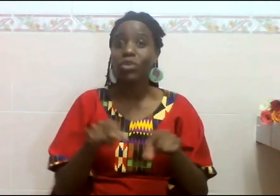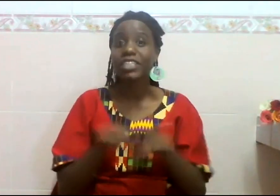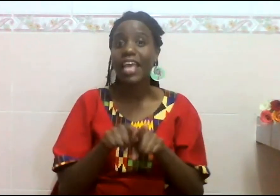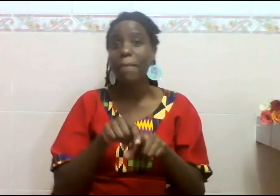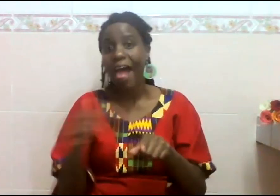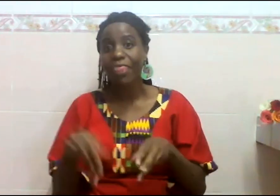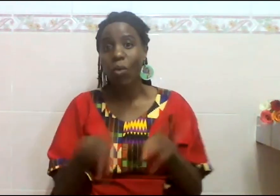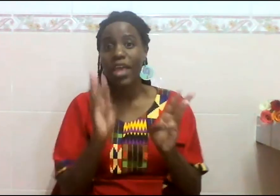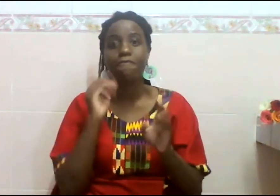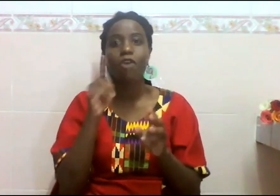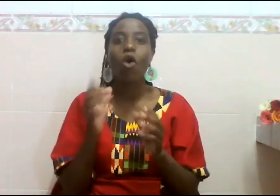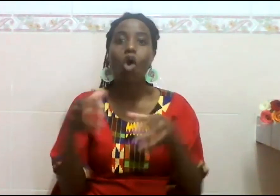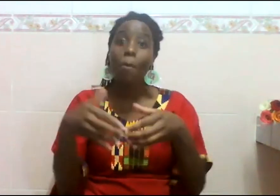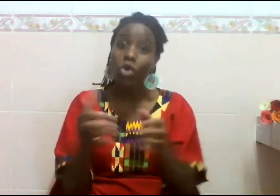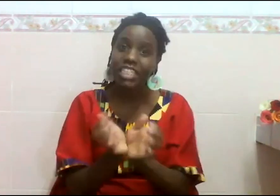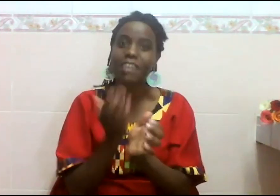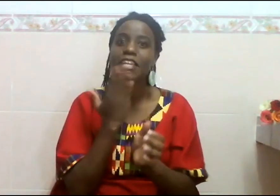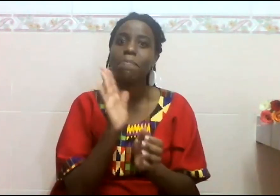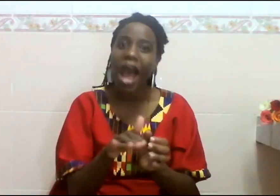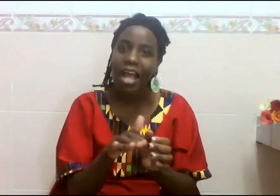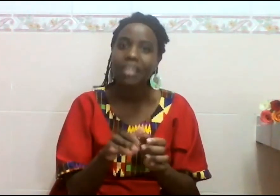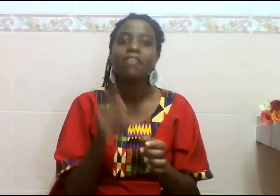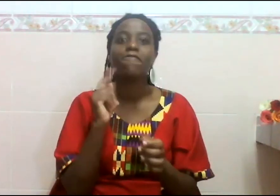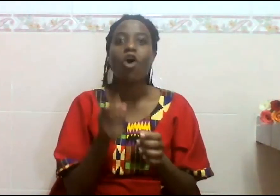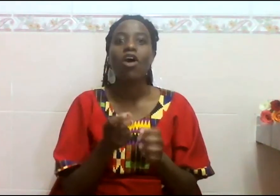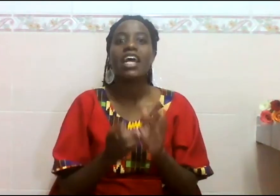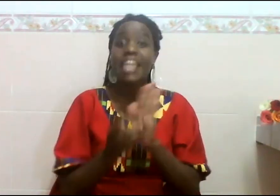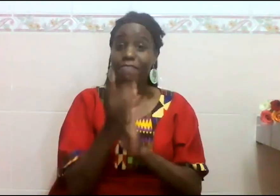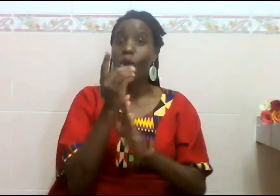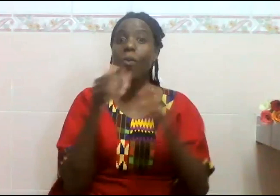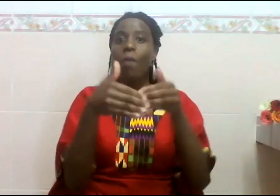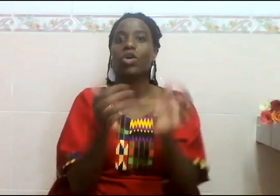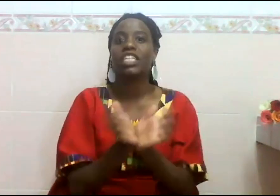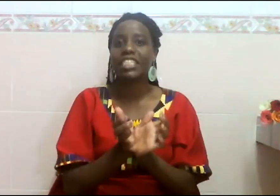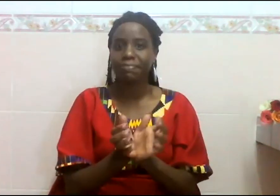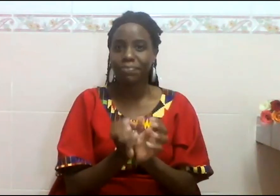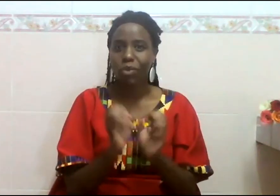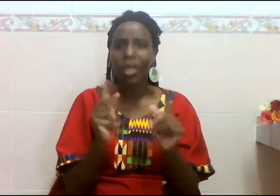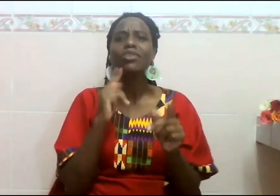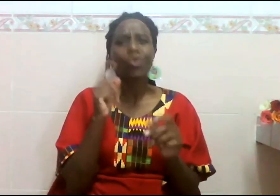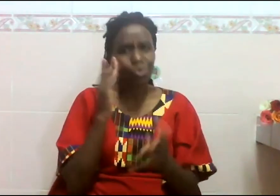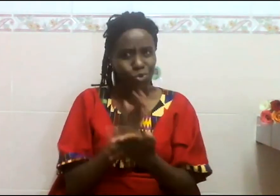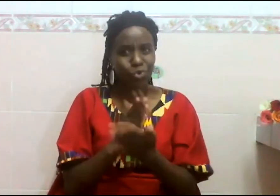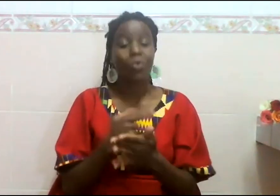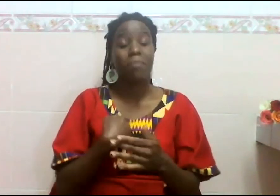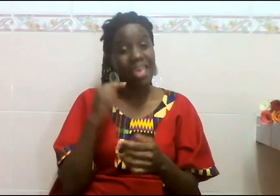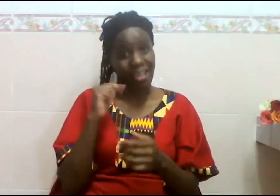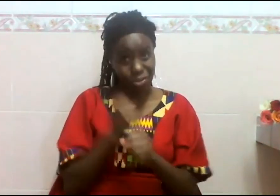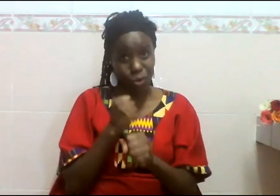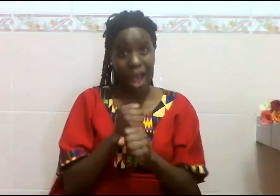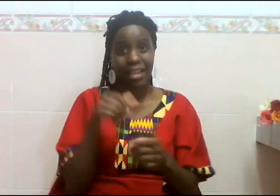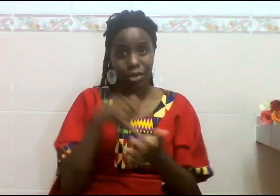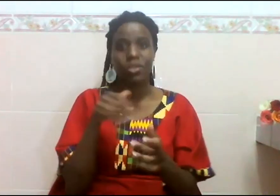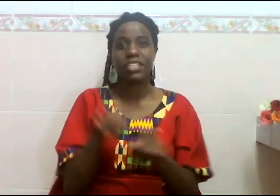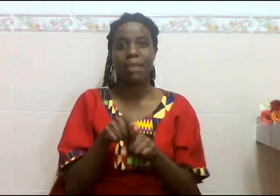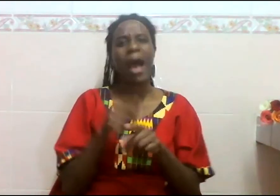community. So yeah, that's a little lengthy way to answer you, but yes, I am involved in that kind of work and I think it's essential. Yeah,